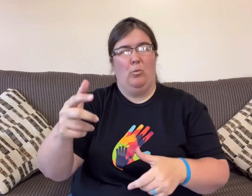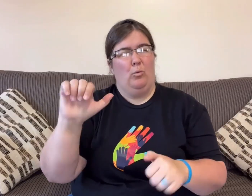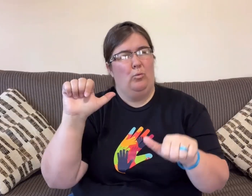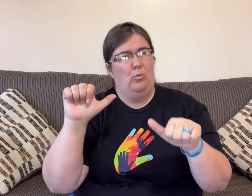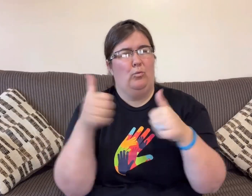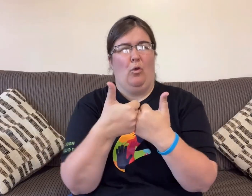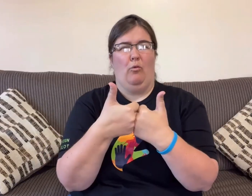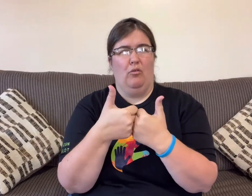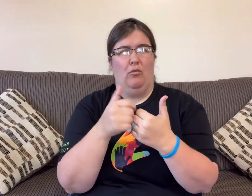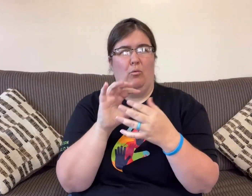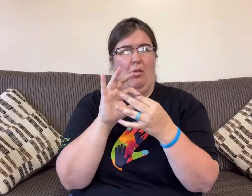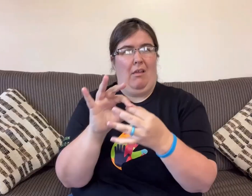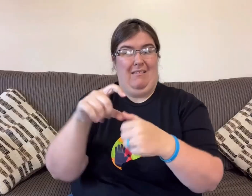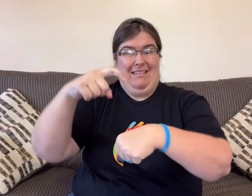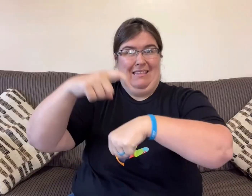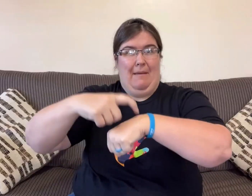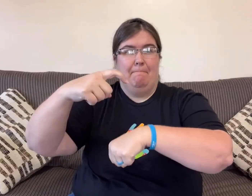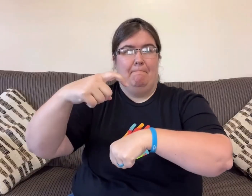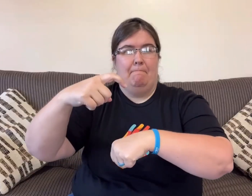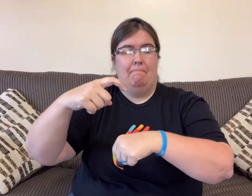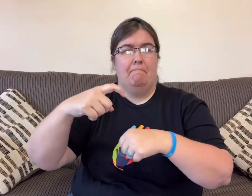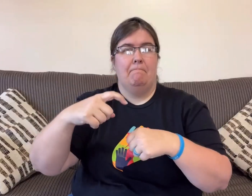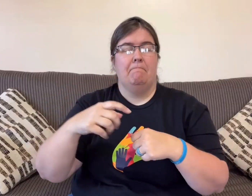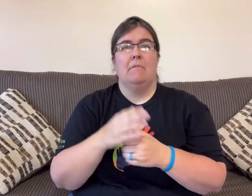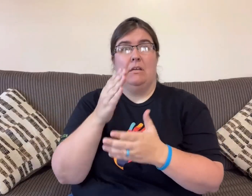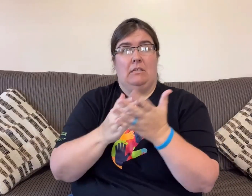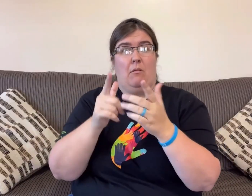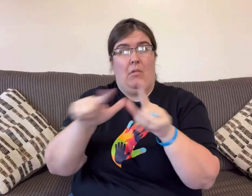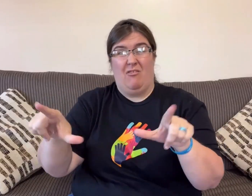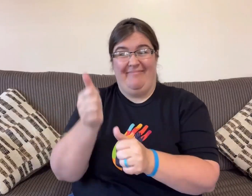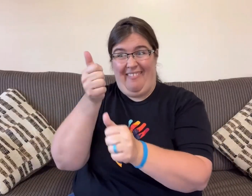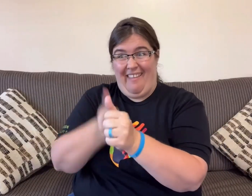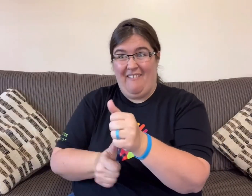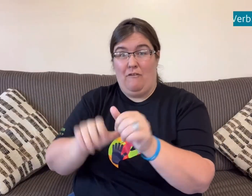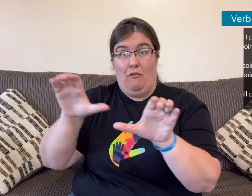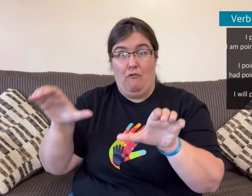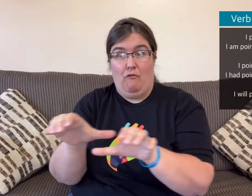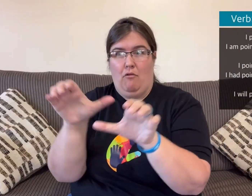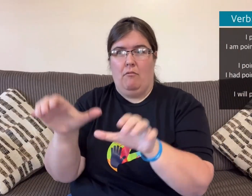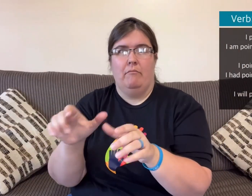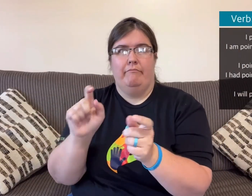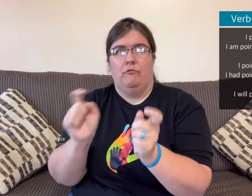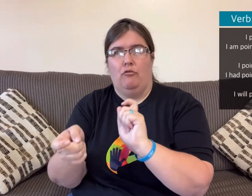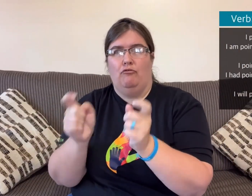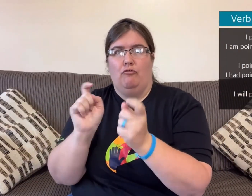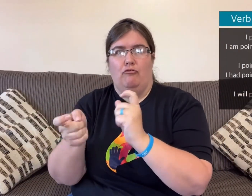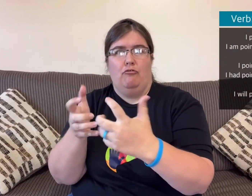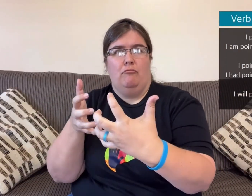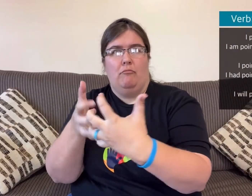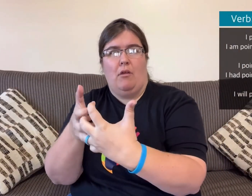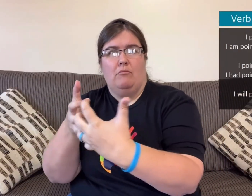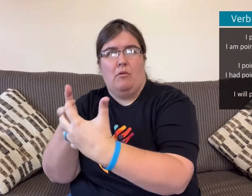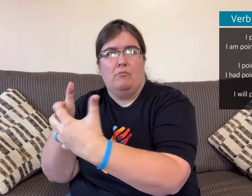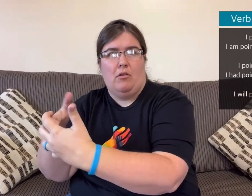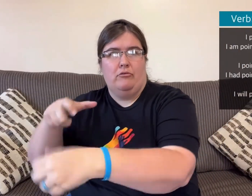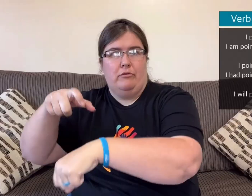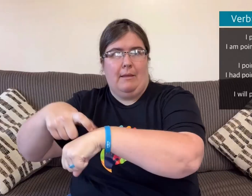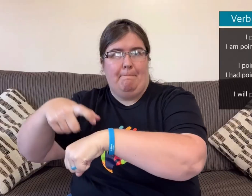super challenging when it comes to time. So for some languages, every verb changes depending on the time. Like,